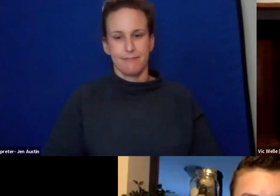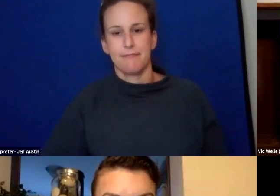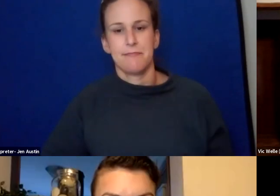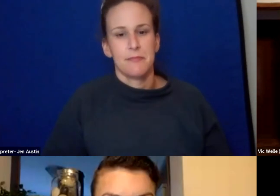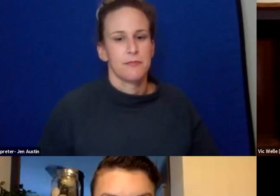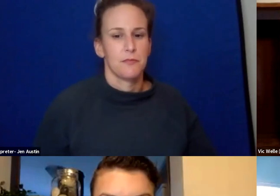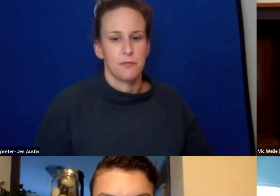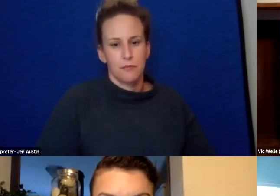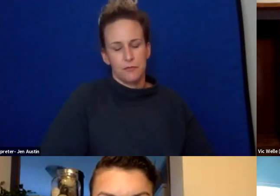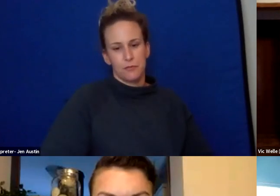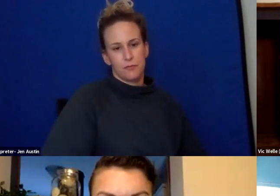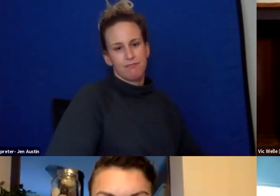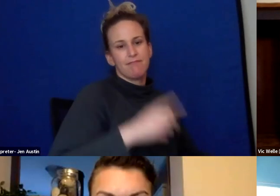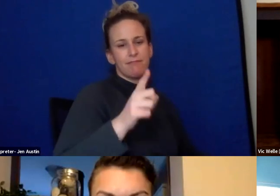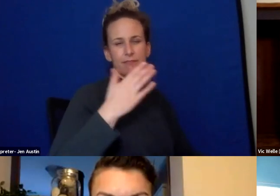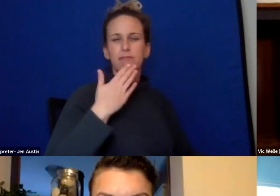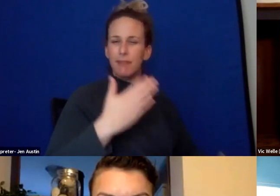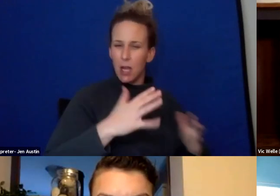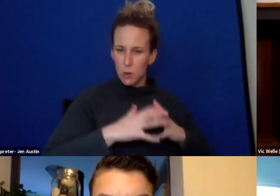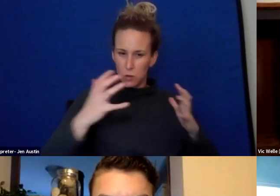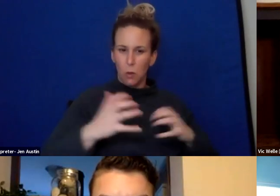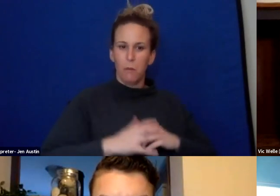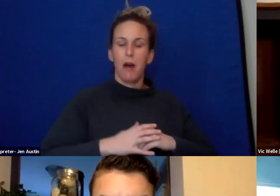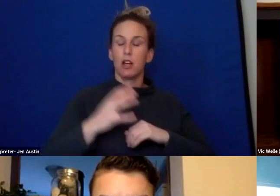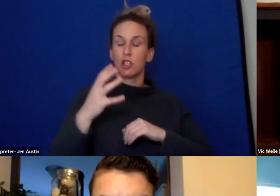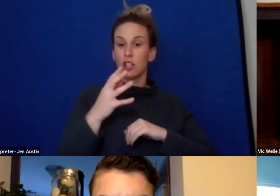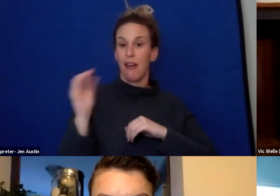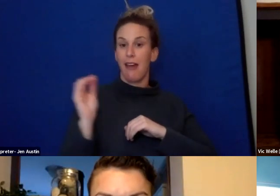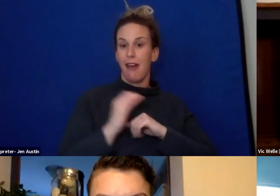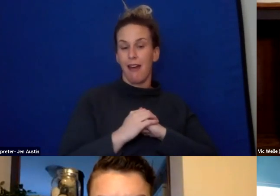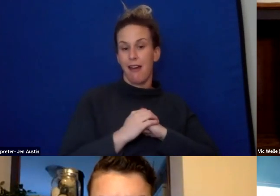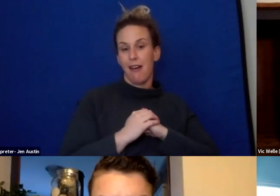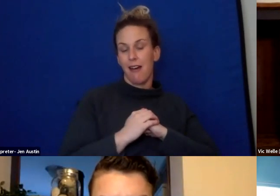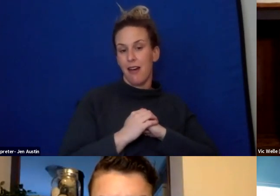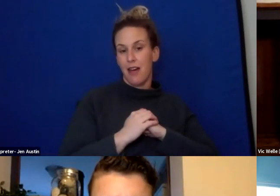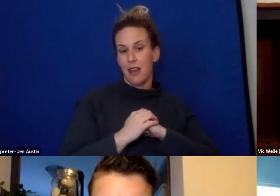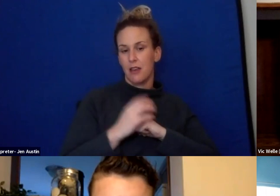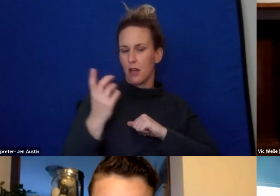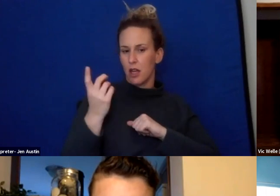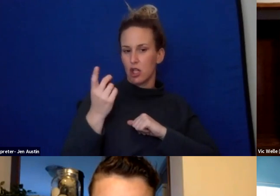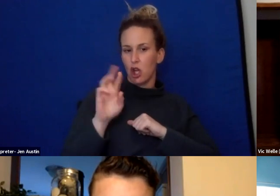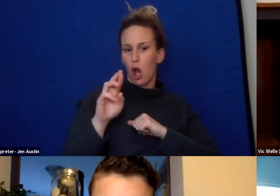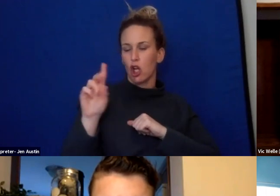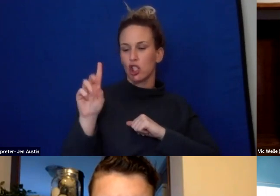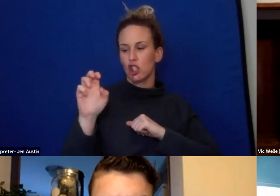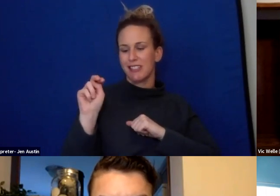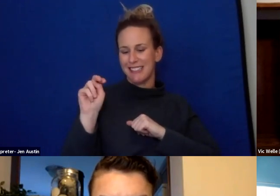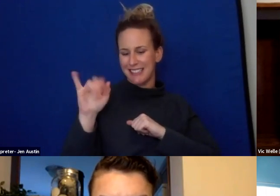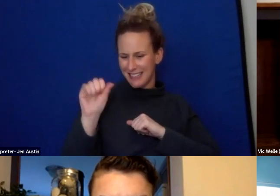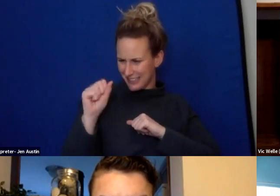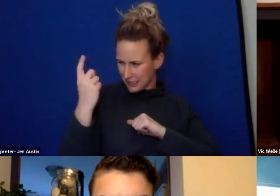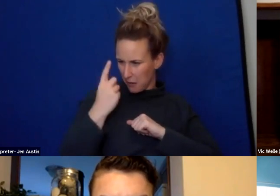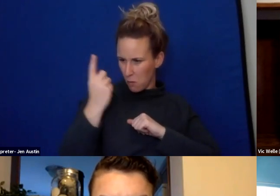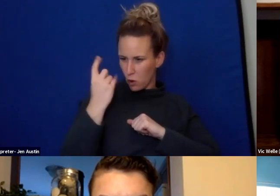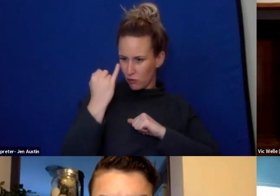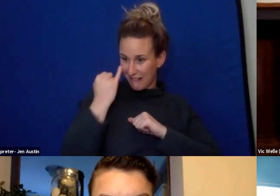um thank you so very much um and then um dr dennis i'm wondering if you might